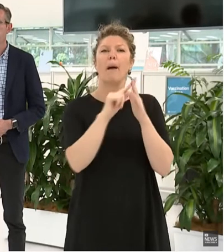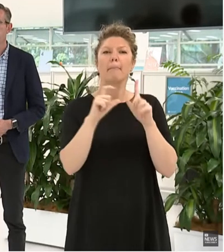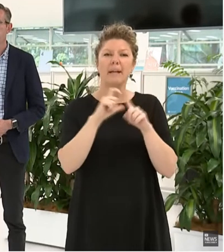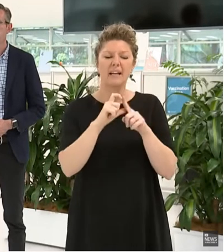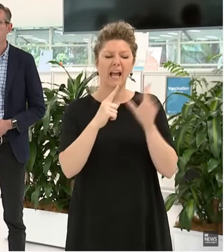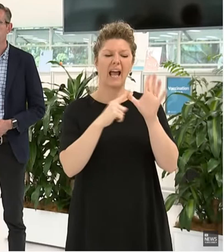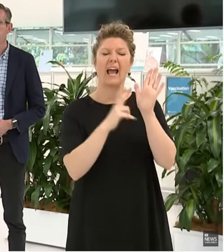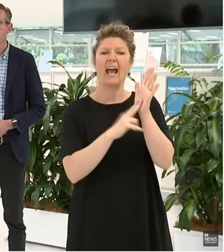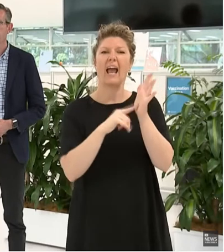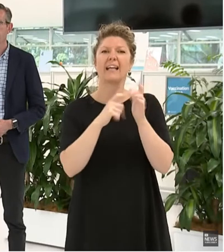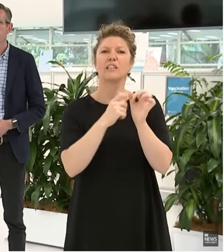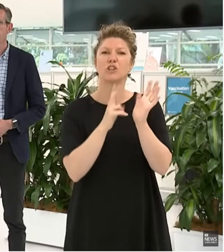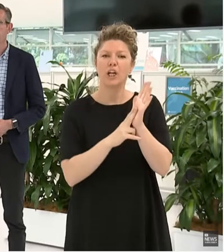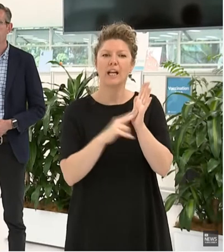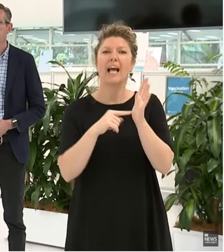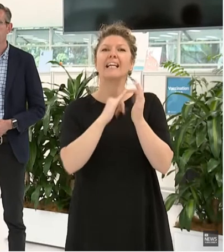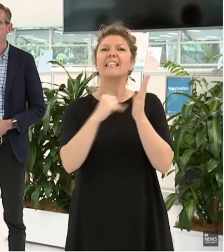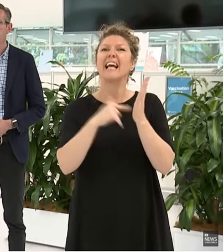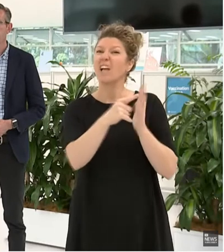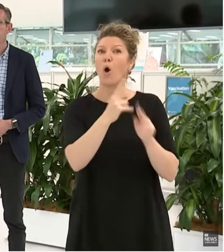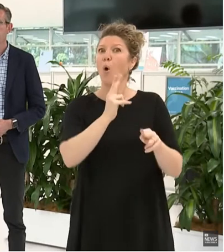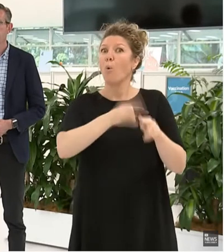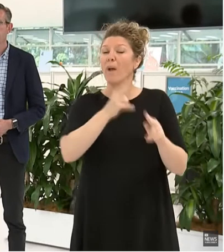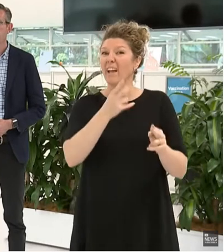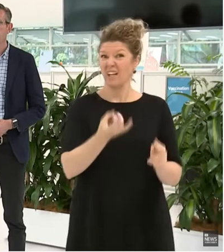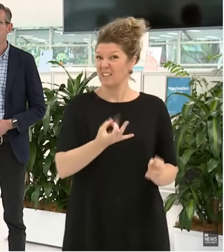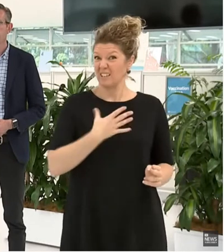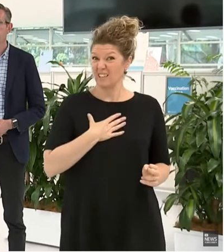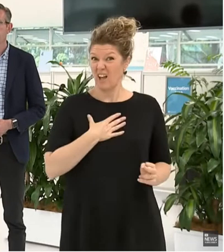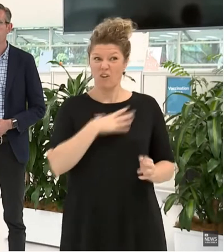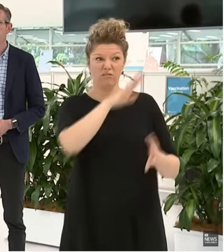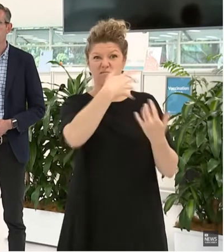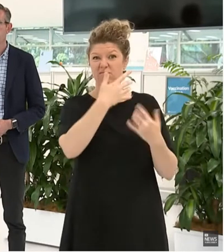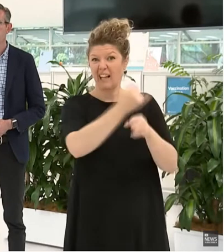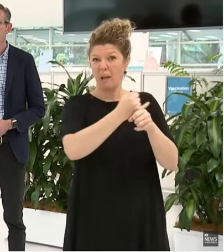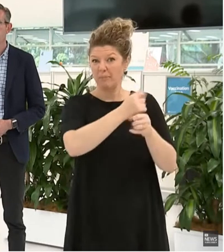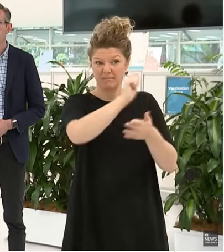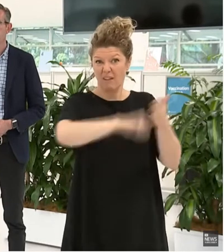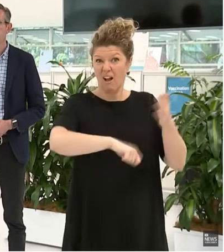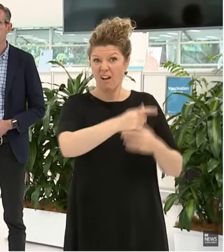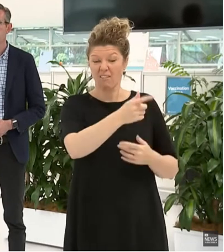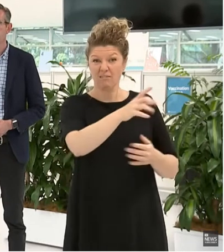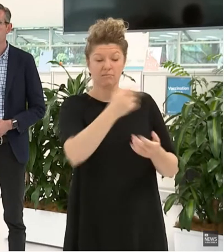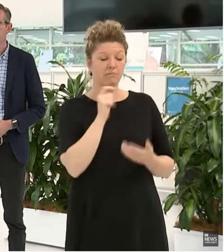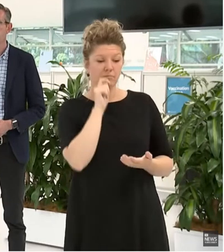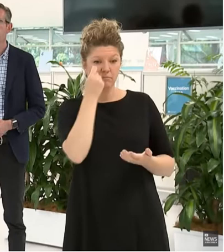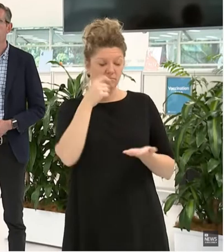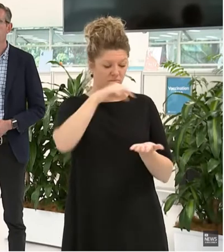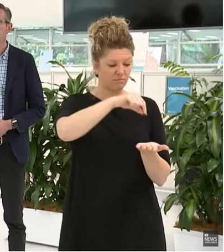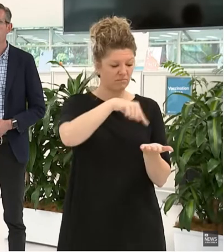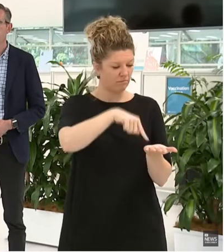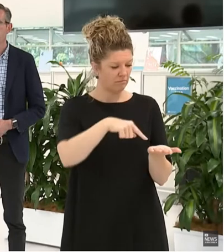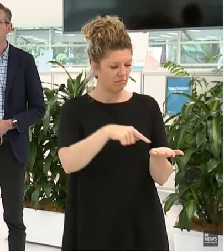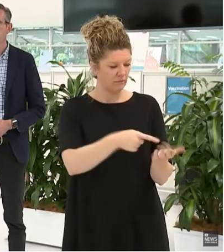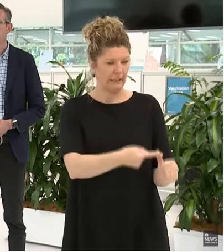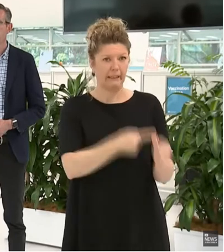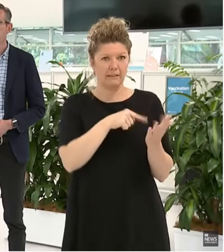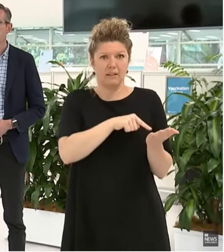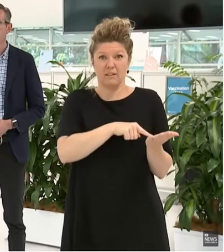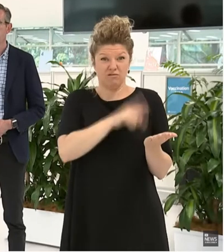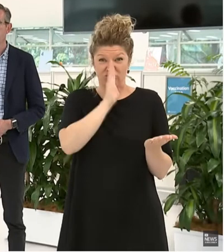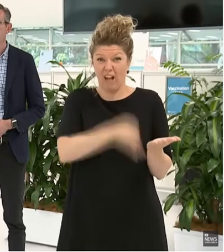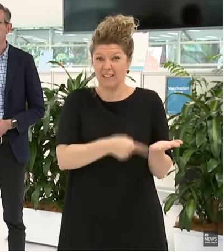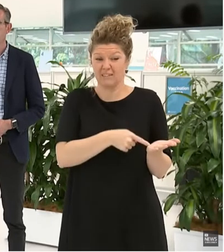preferably about half an hour beforehand. Go and actually get a rapid antigen test, check you're okay, and then your results are